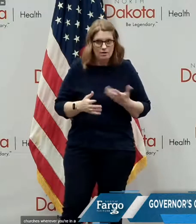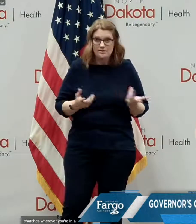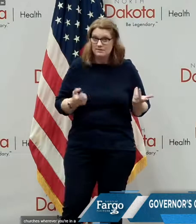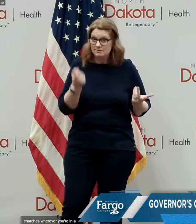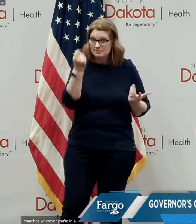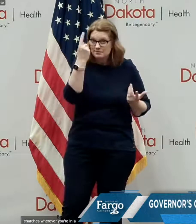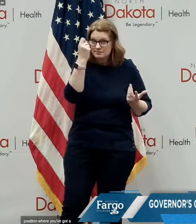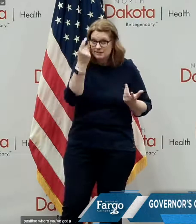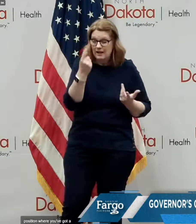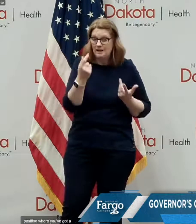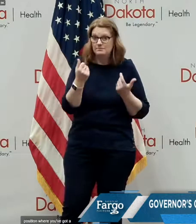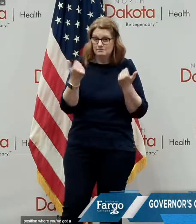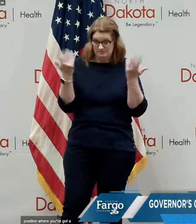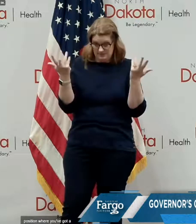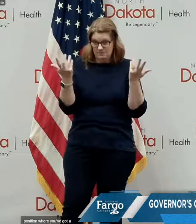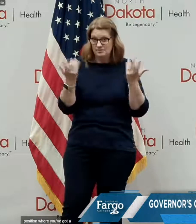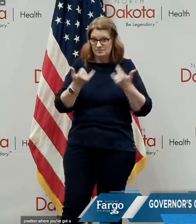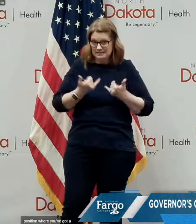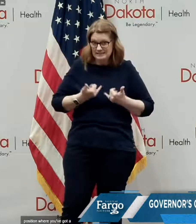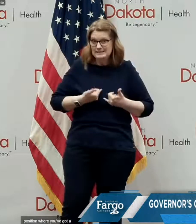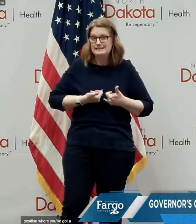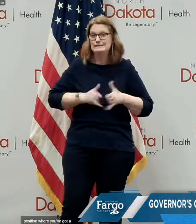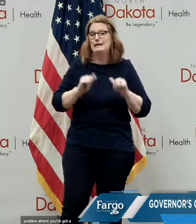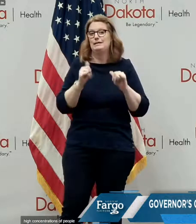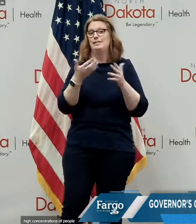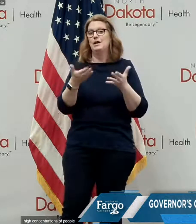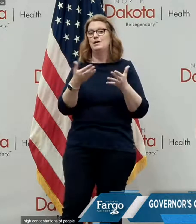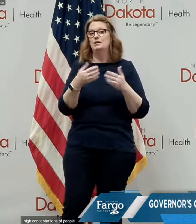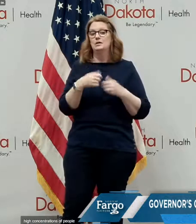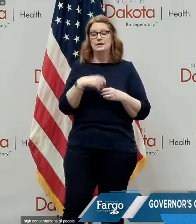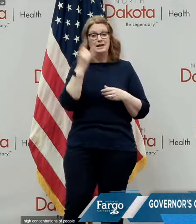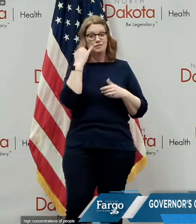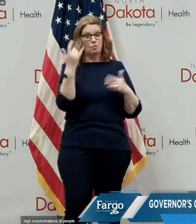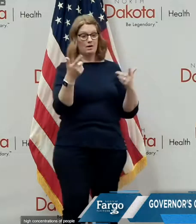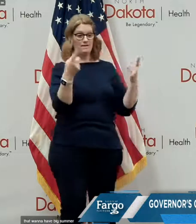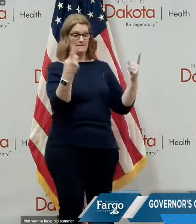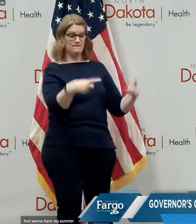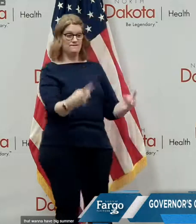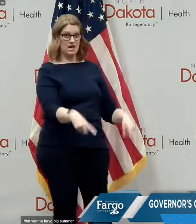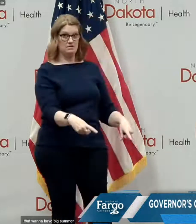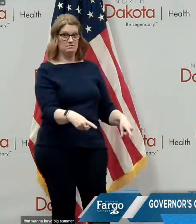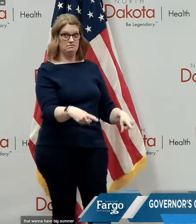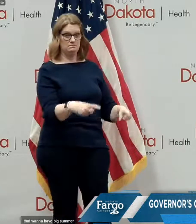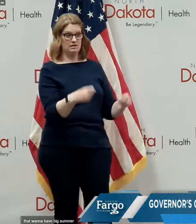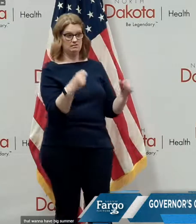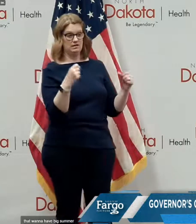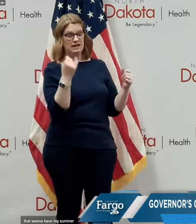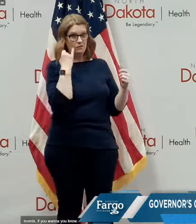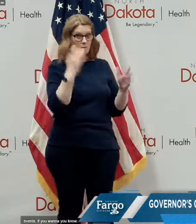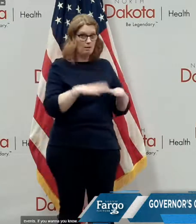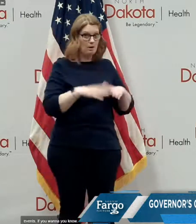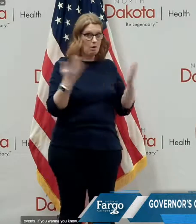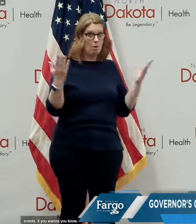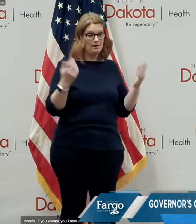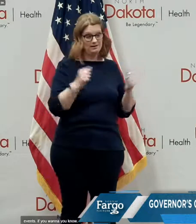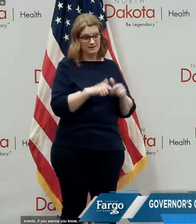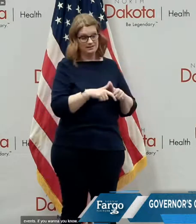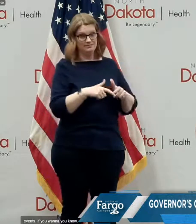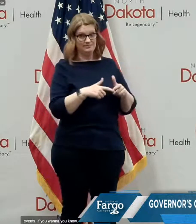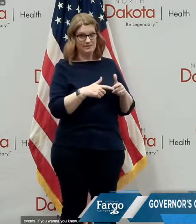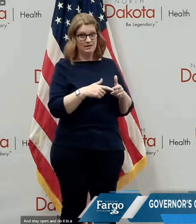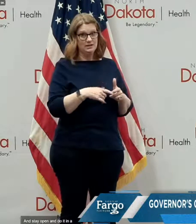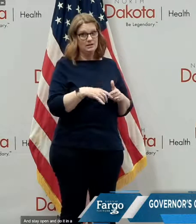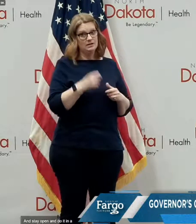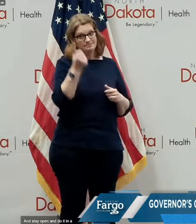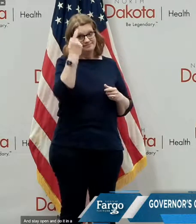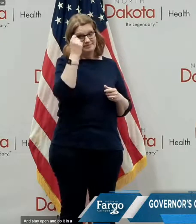high concentrations of people that want to have big summer events, if you want to be open and stay open, then do it in a way where you can make sure